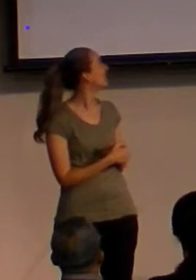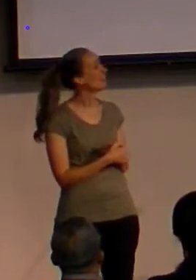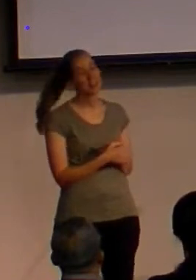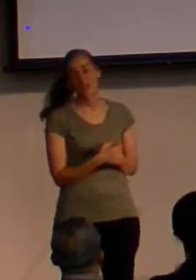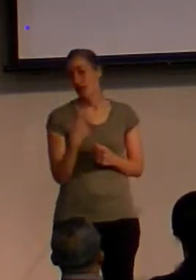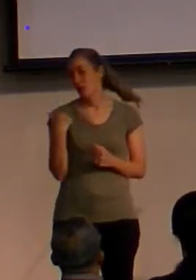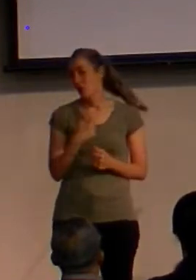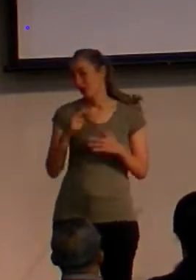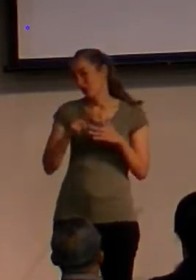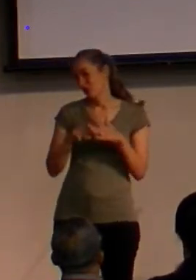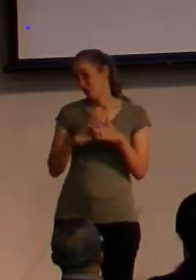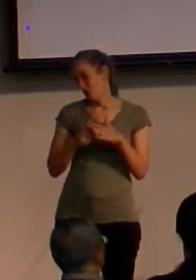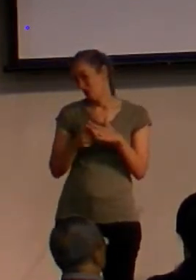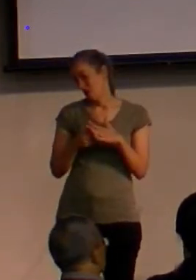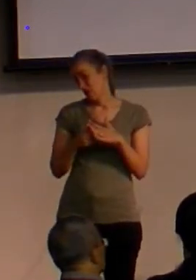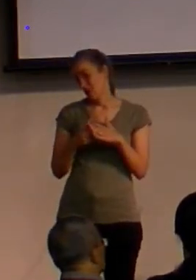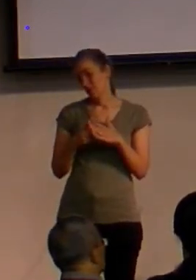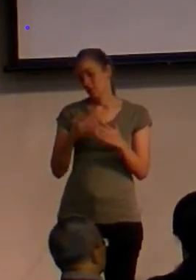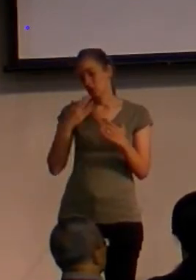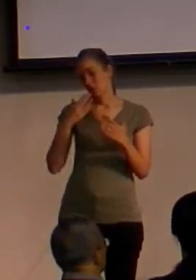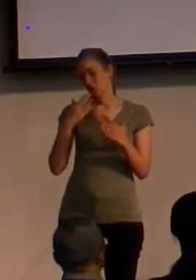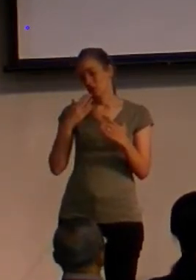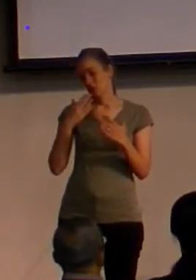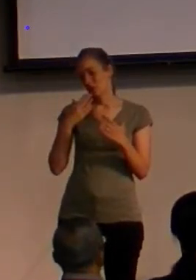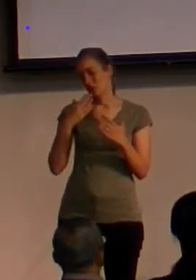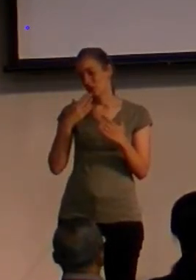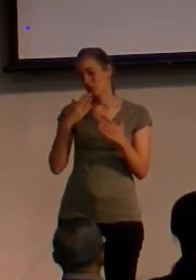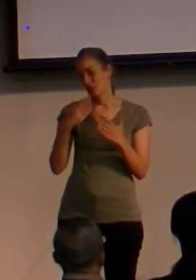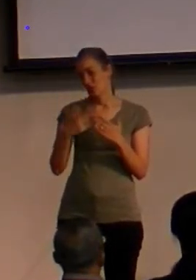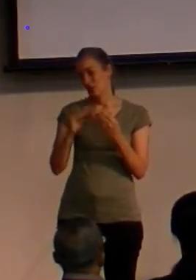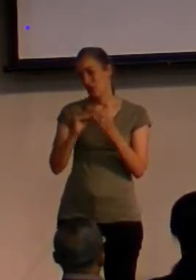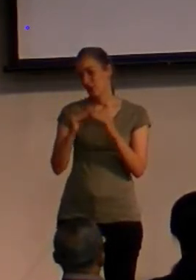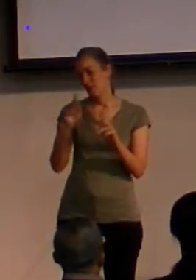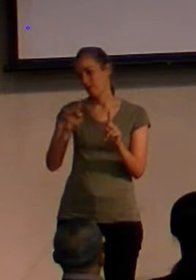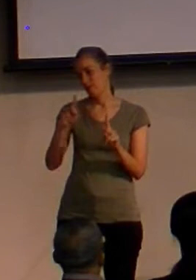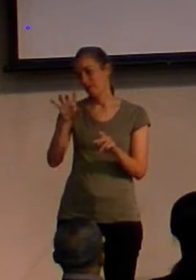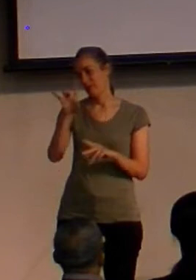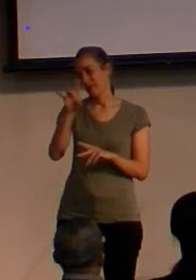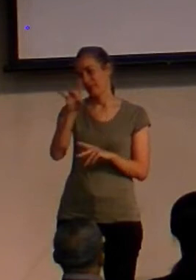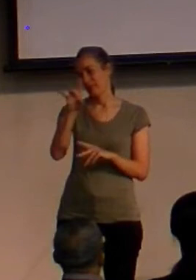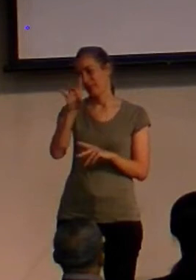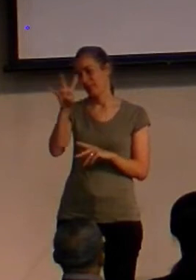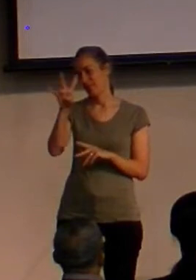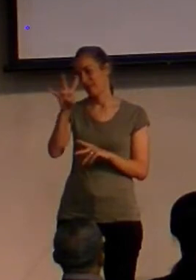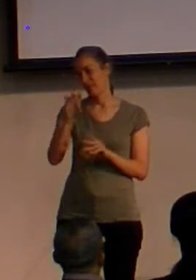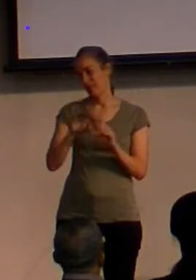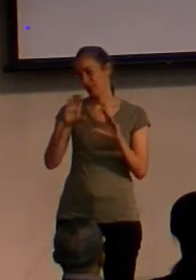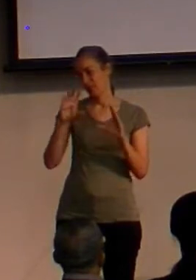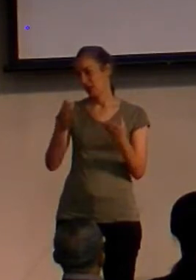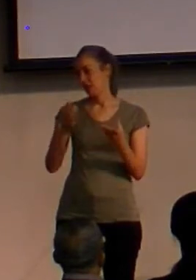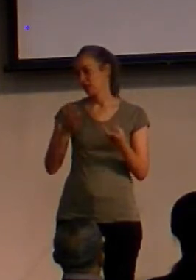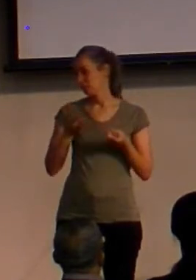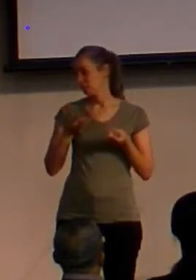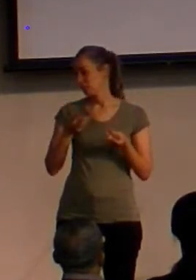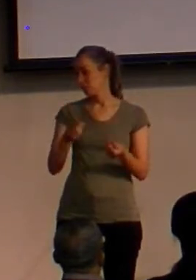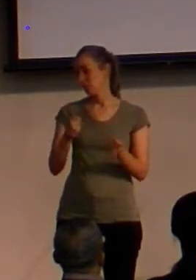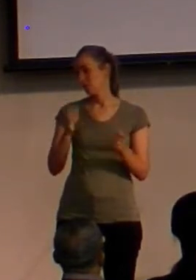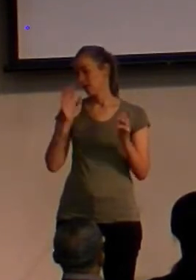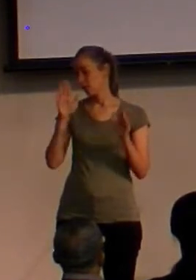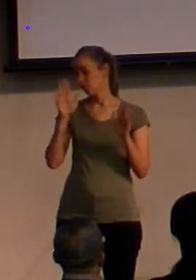We started out really good numbers, 87 in the classroom, and things went so well.